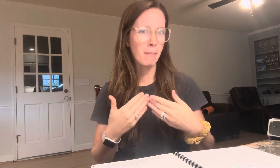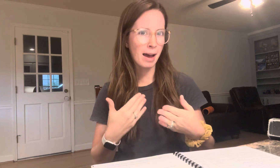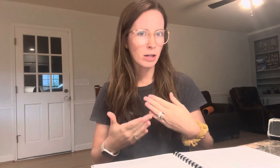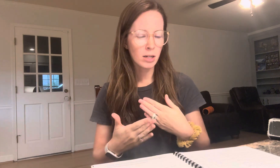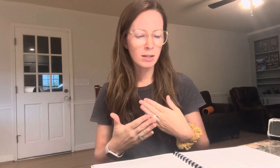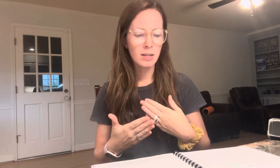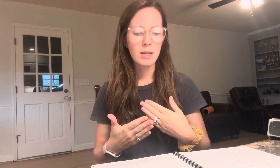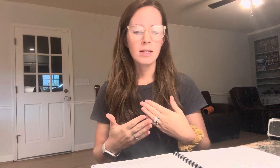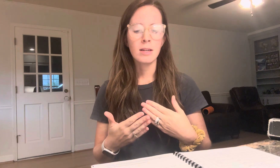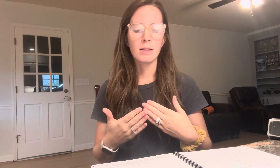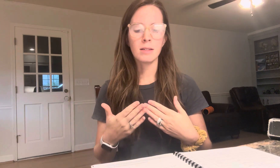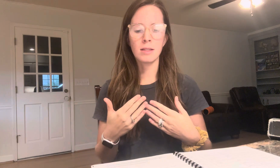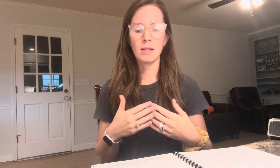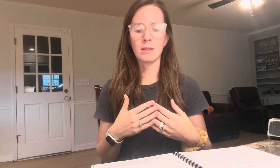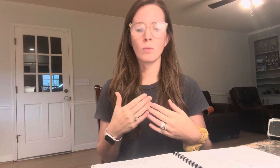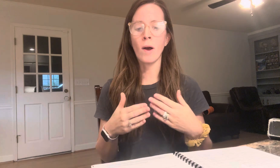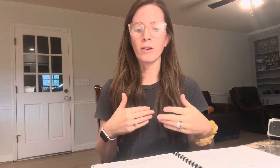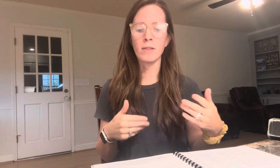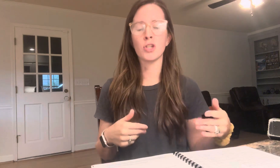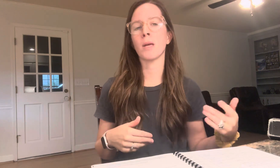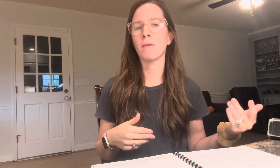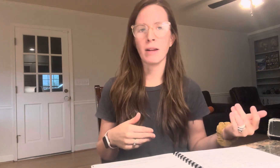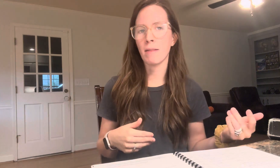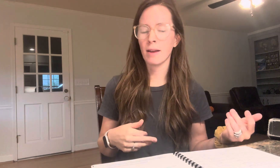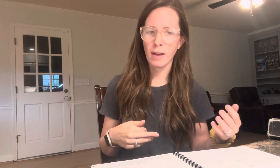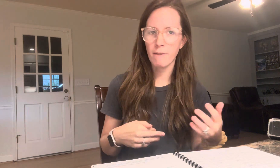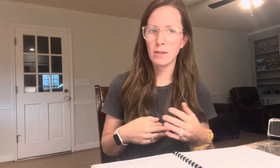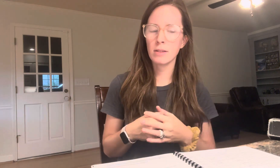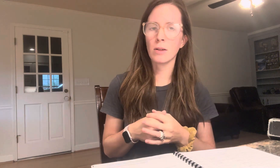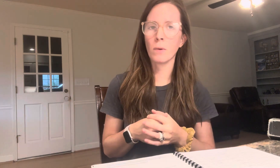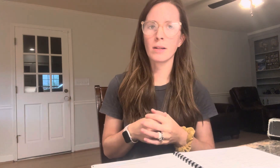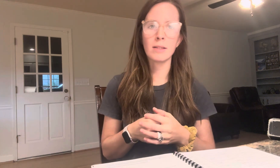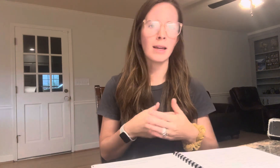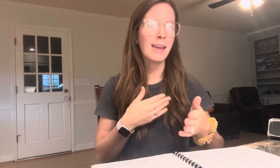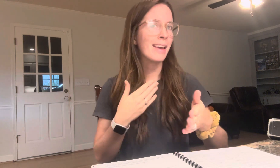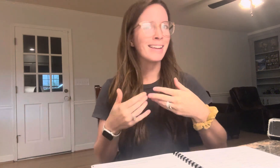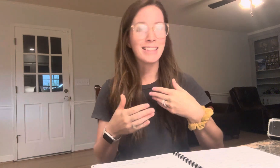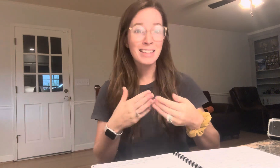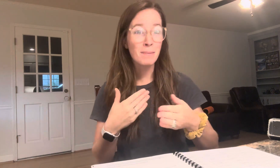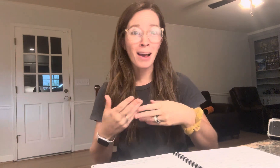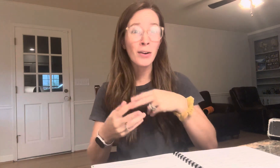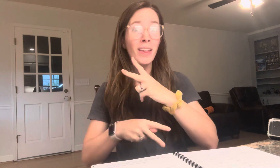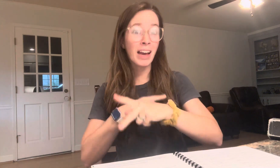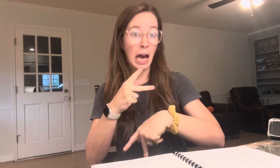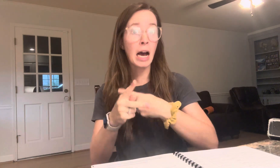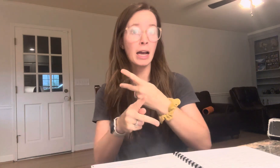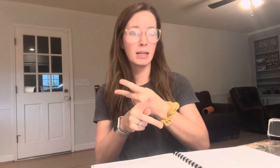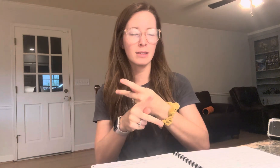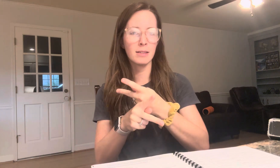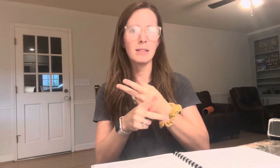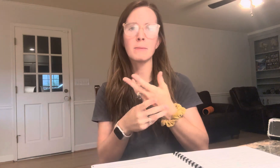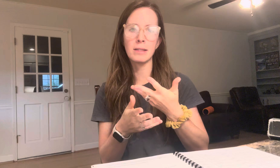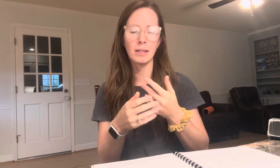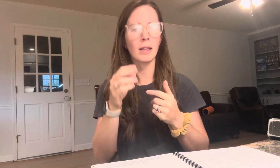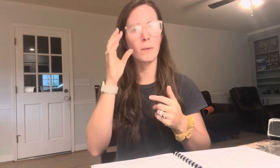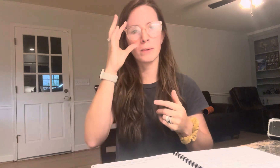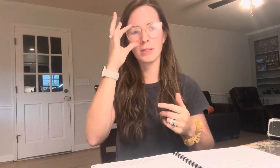matter, because it's whether in the shape of anything in the heavens. So we're going to say it doesn't matter the kind is basically what we're saying.